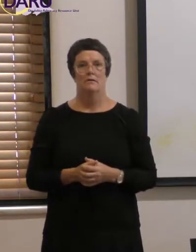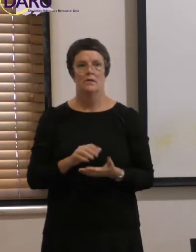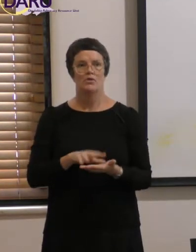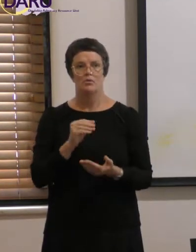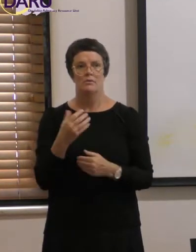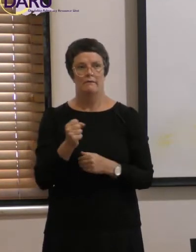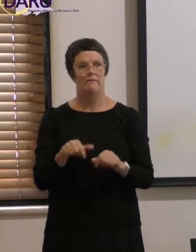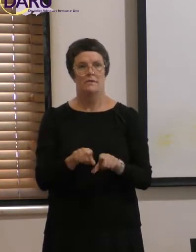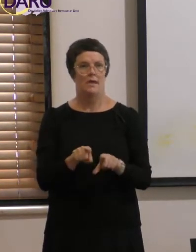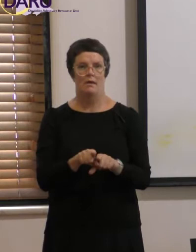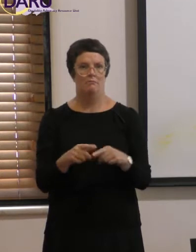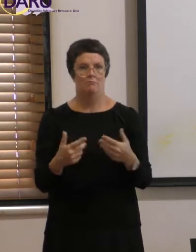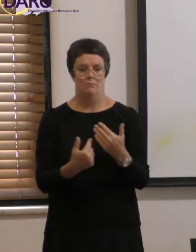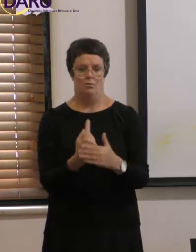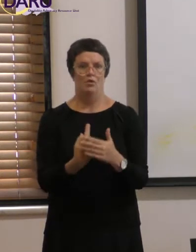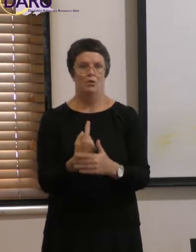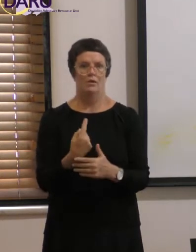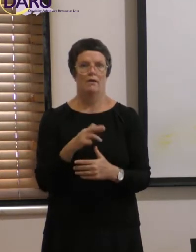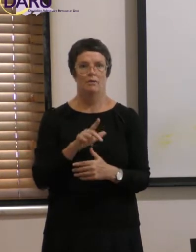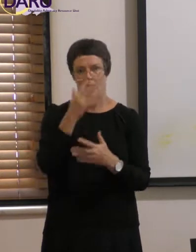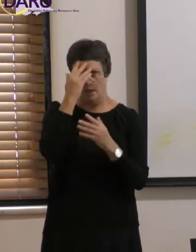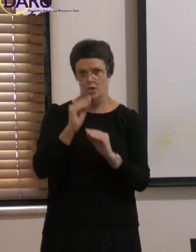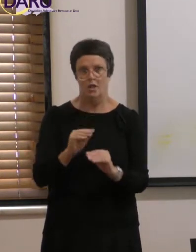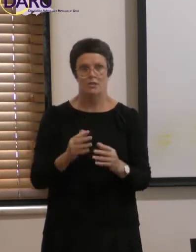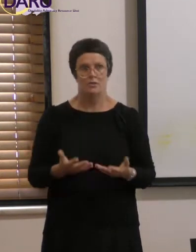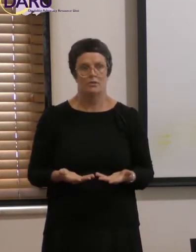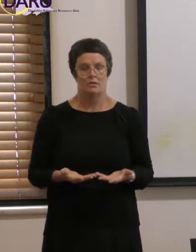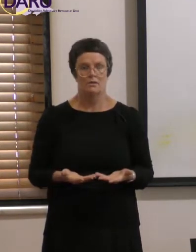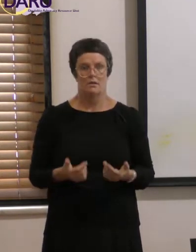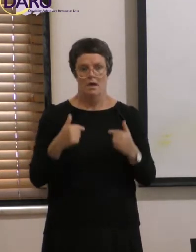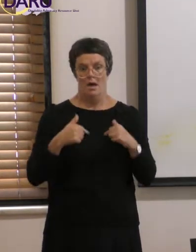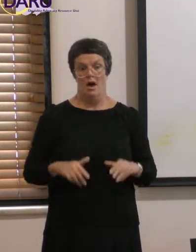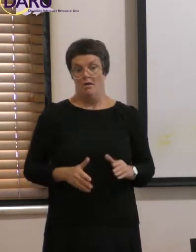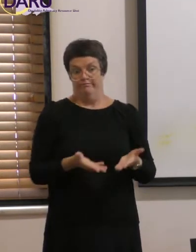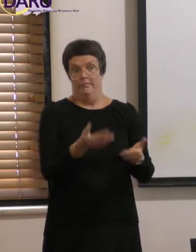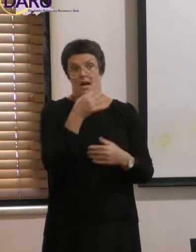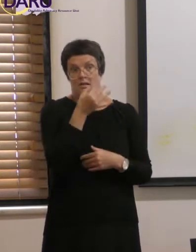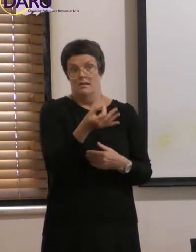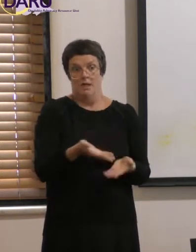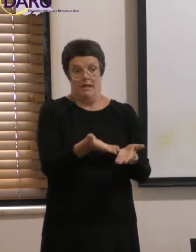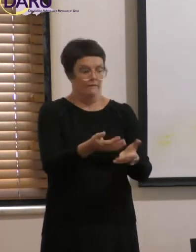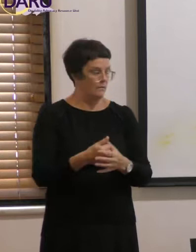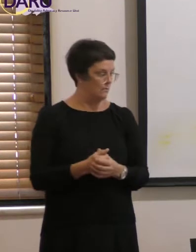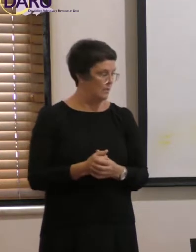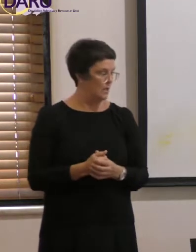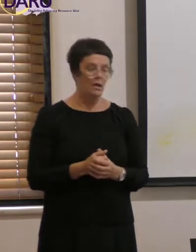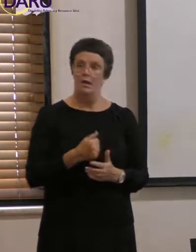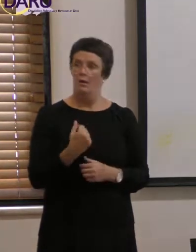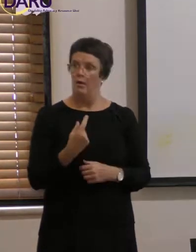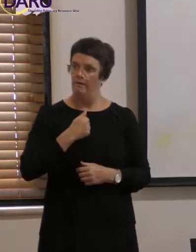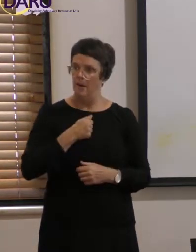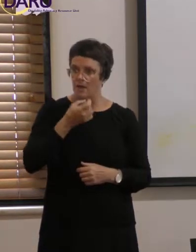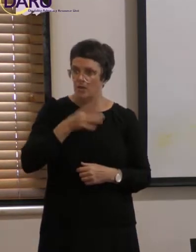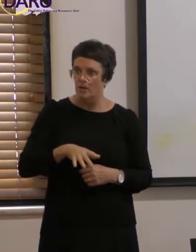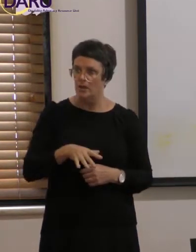without disability. And I leave it with them. One of my kids he needs line of sight.